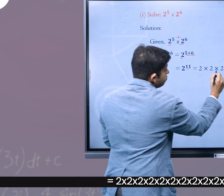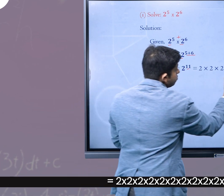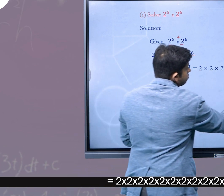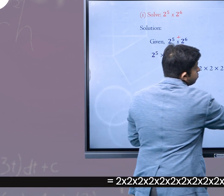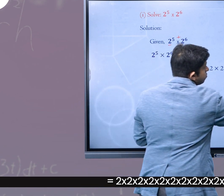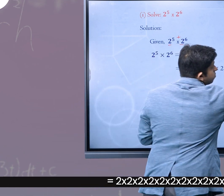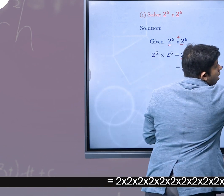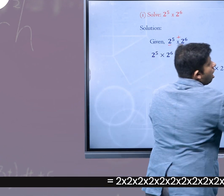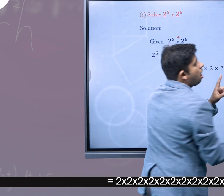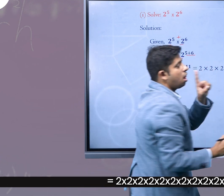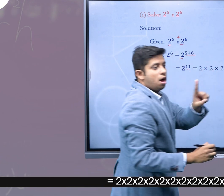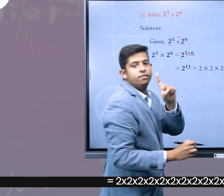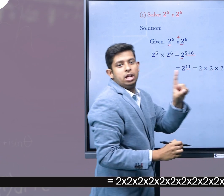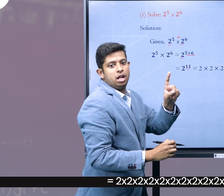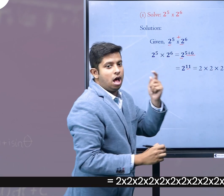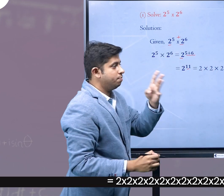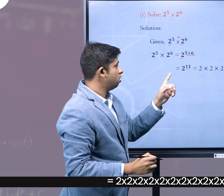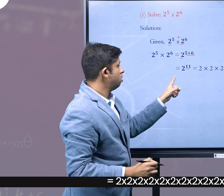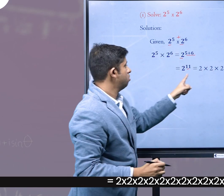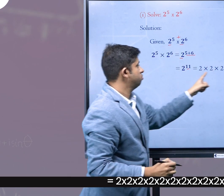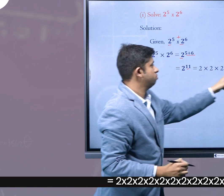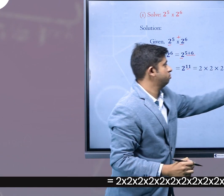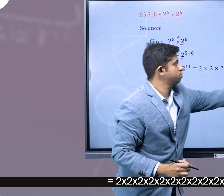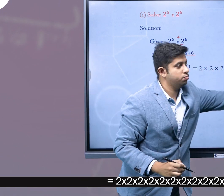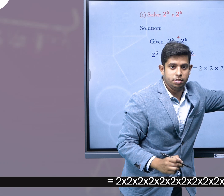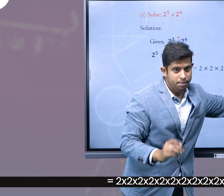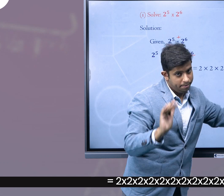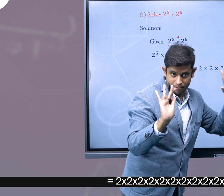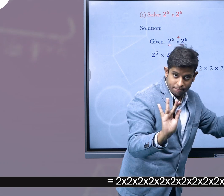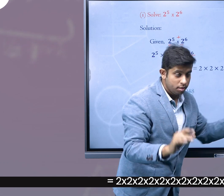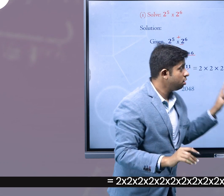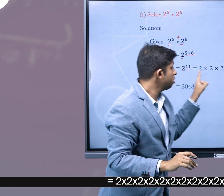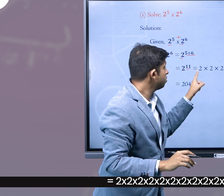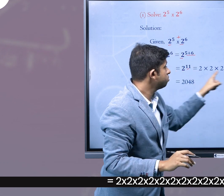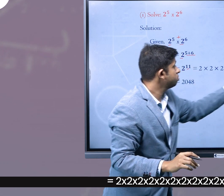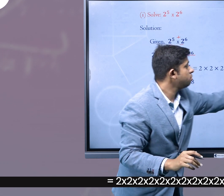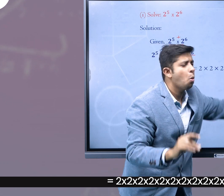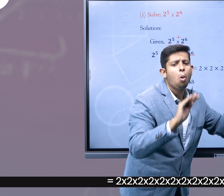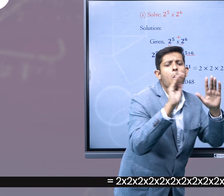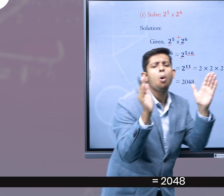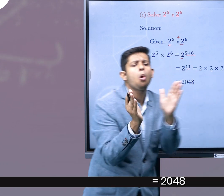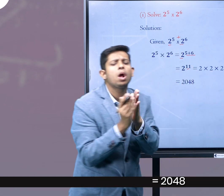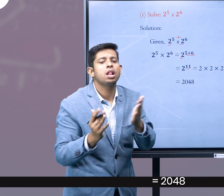2 into 2 into 2 into 2 into 2 into 2 into 2 into 2. It's equal to